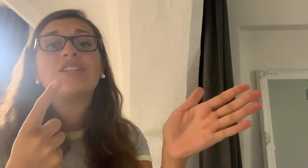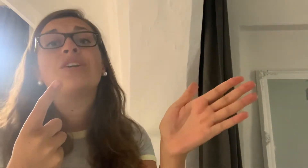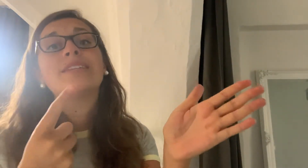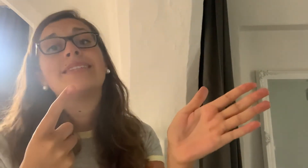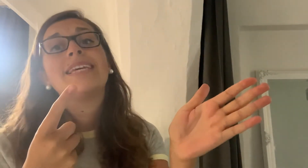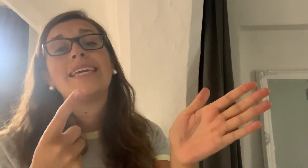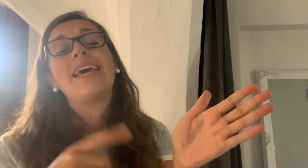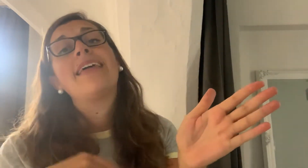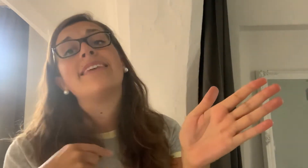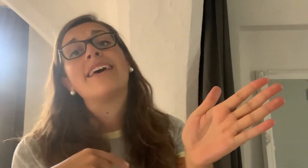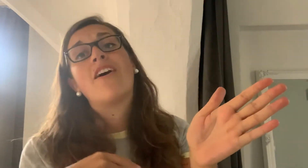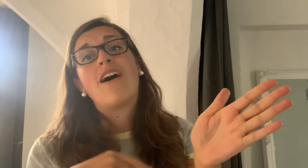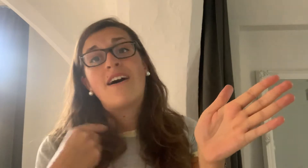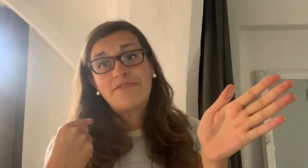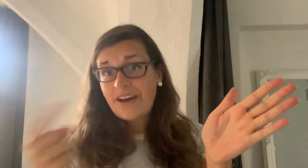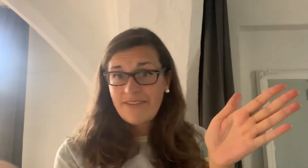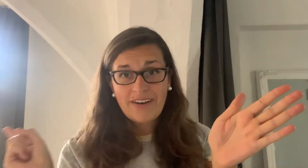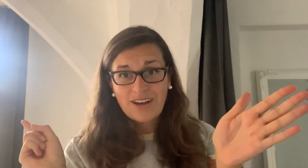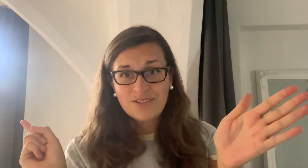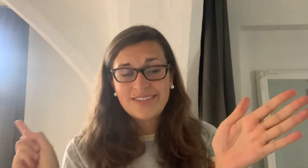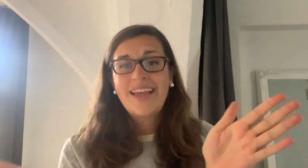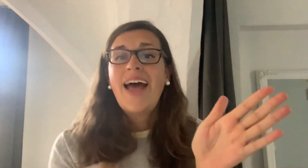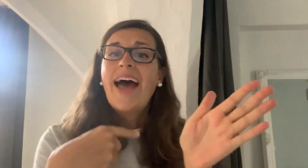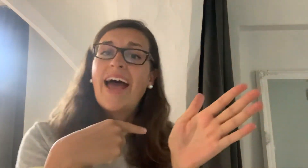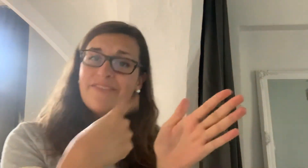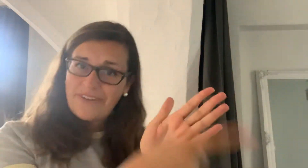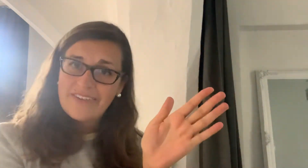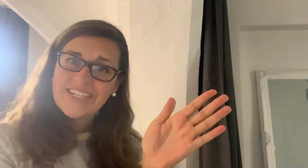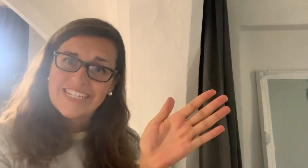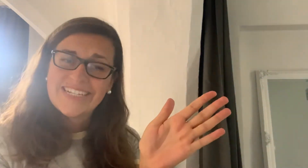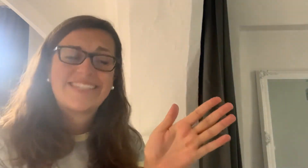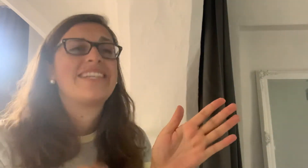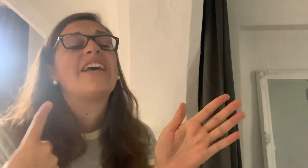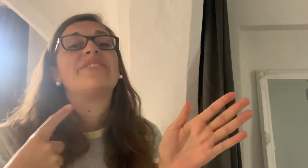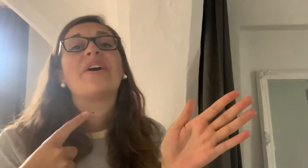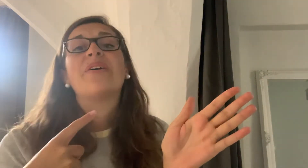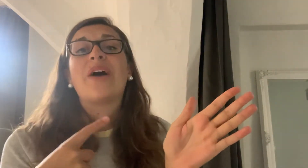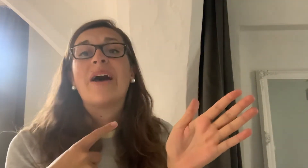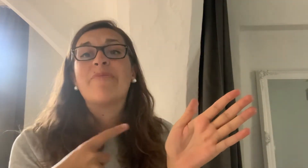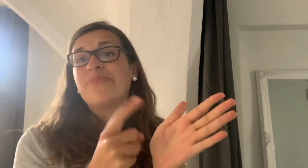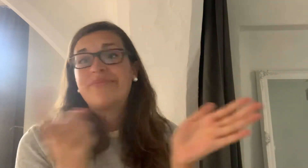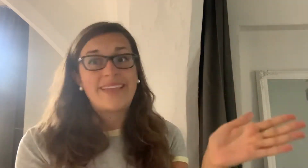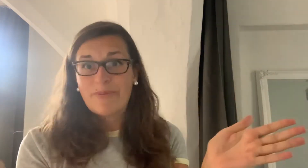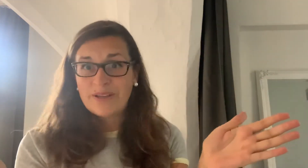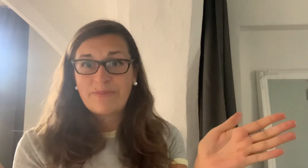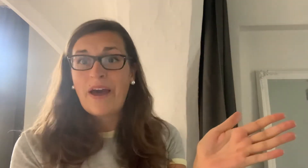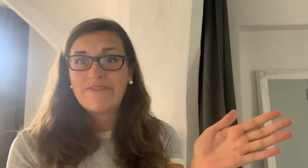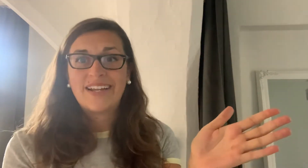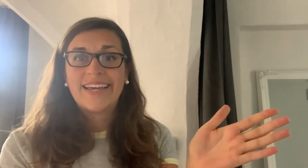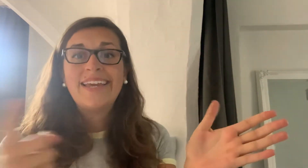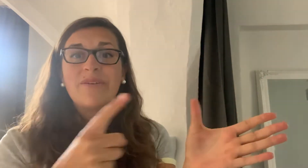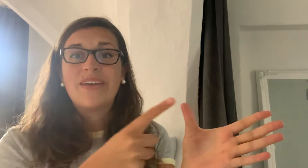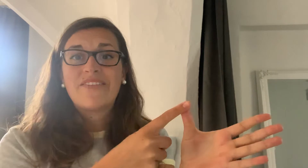can see that there are 5 vowels and 5 digits. So that works perfectly. We have